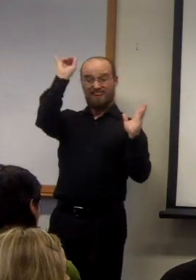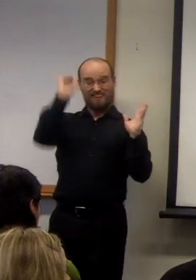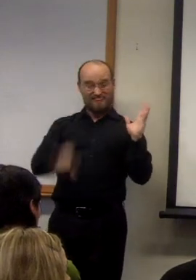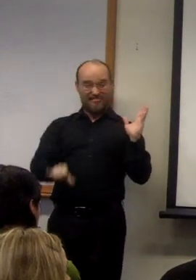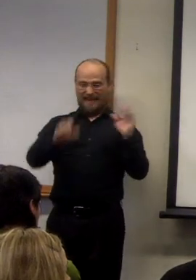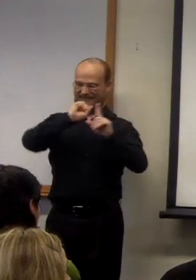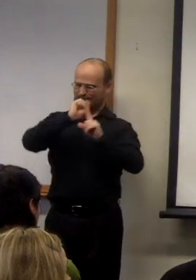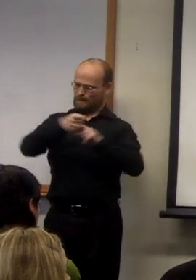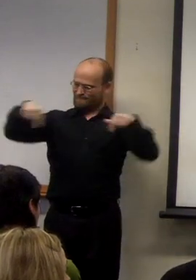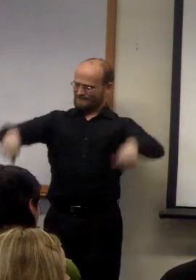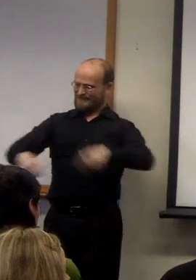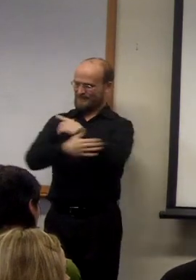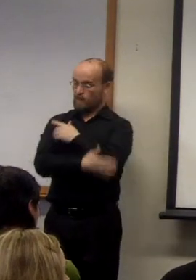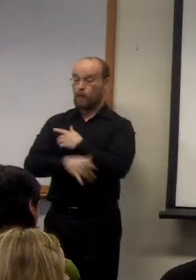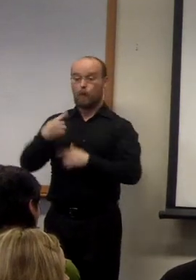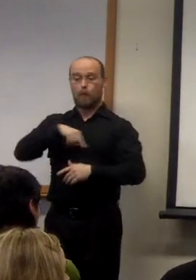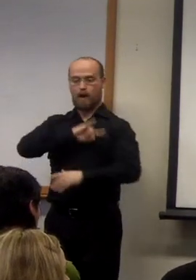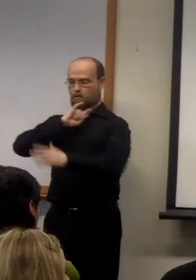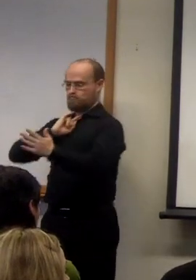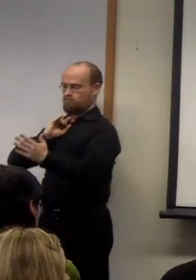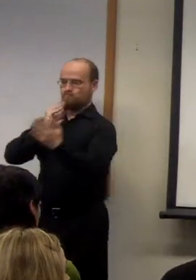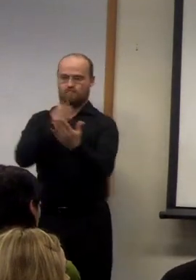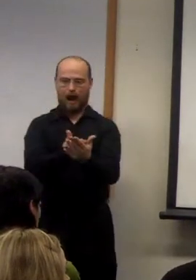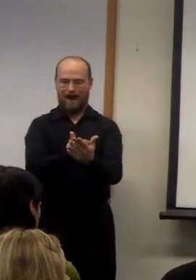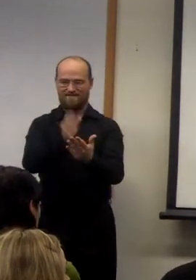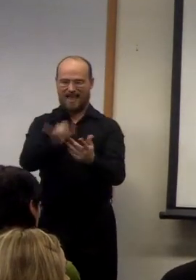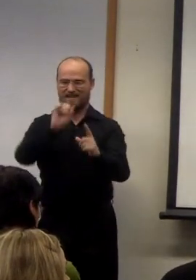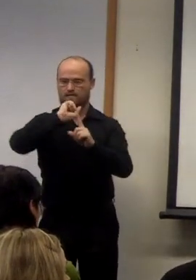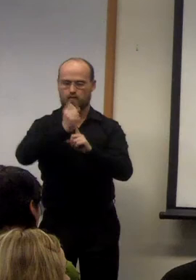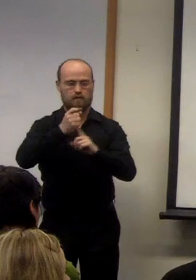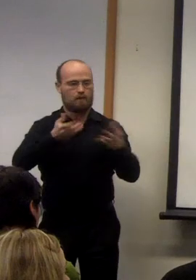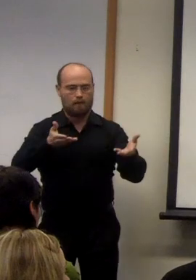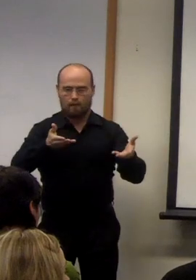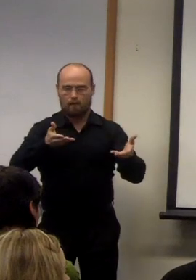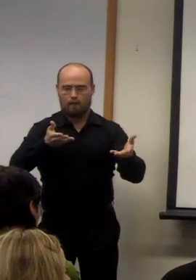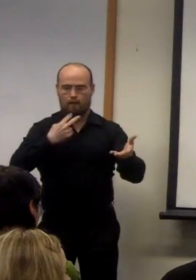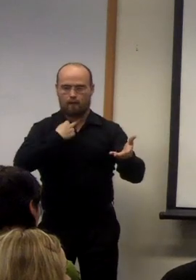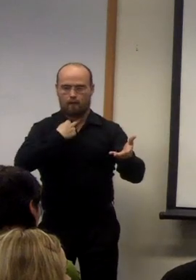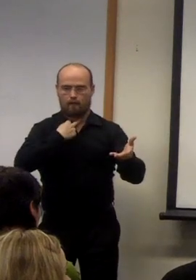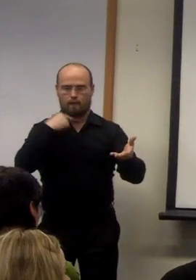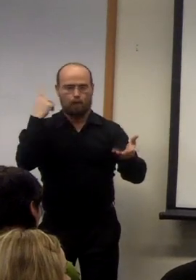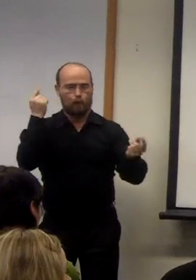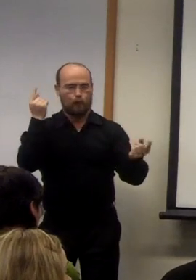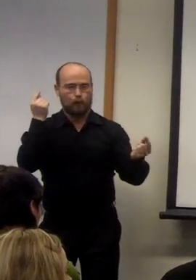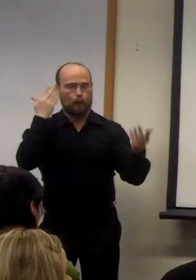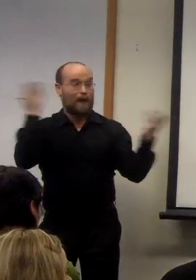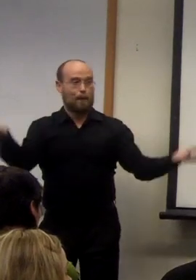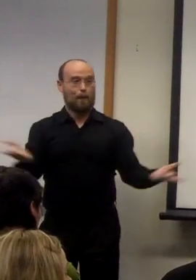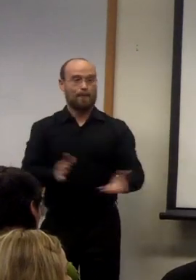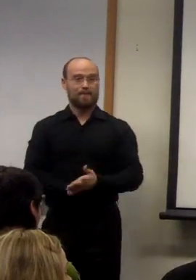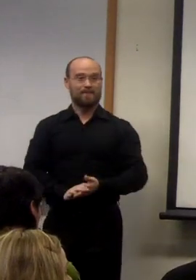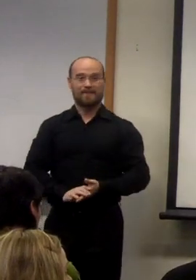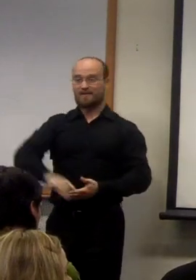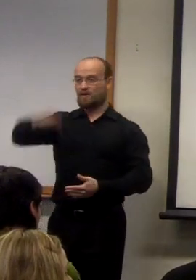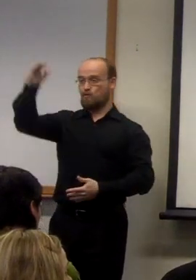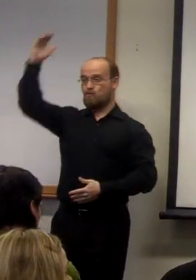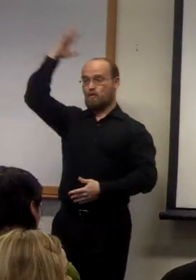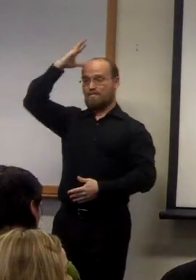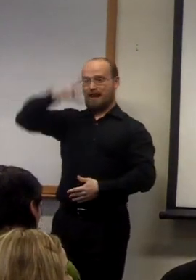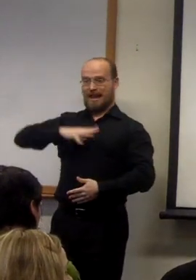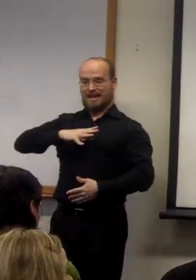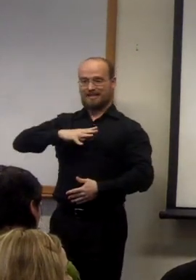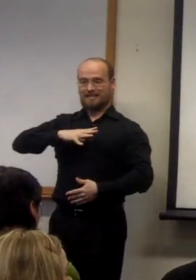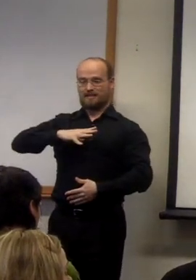we can arrive to a scene like that and we don't know what to do, right? So we arrive to the scene, grown man, smoking gun,